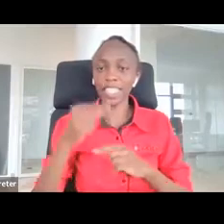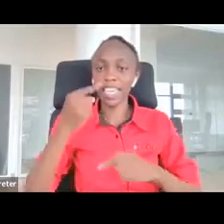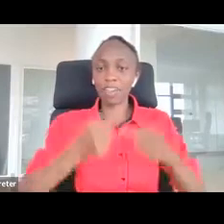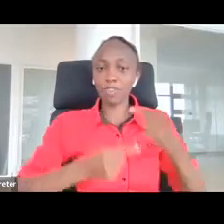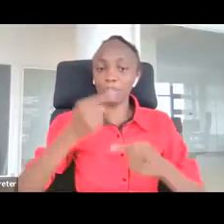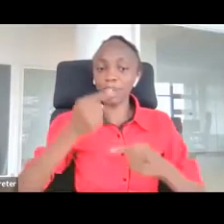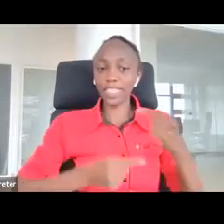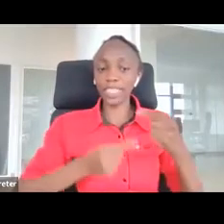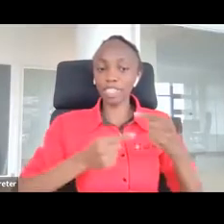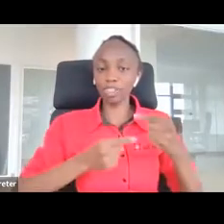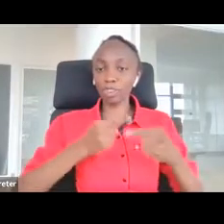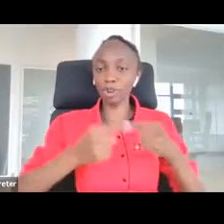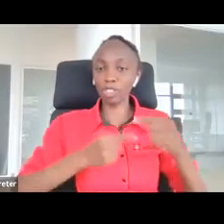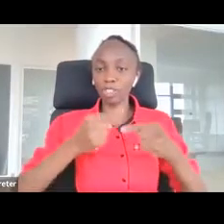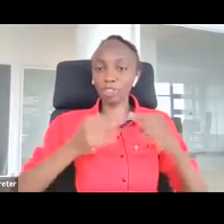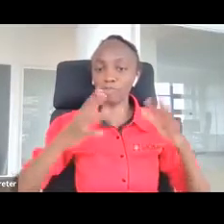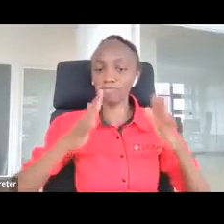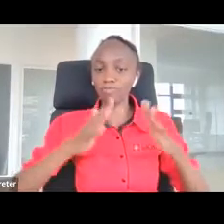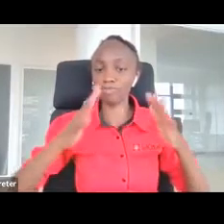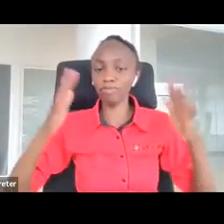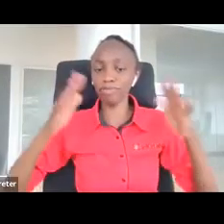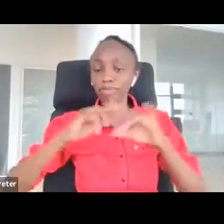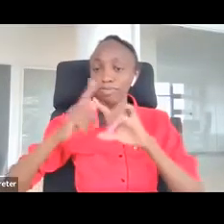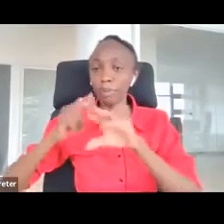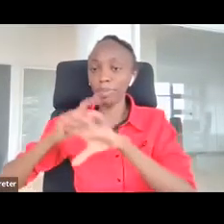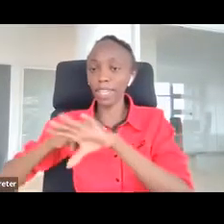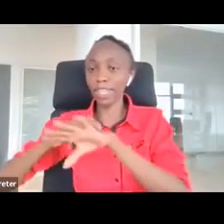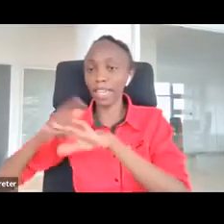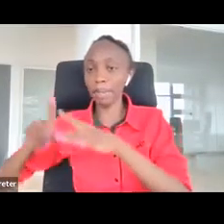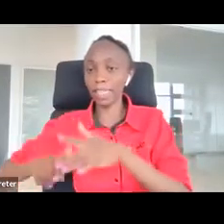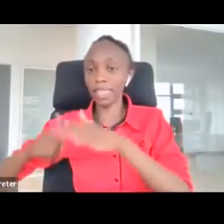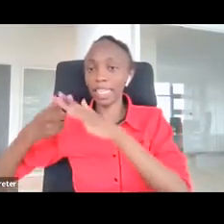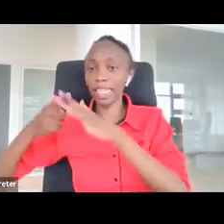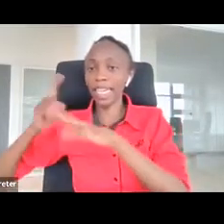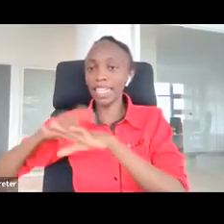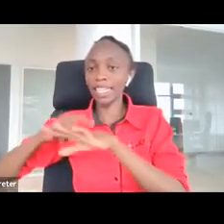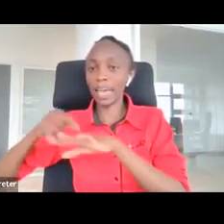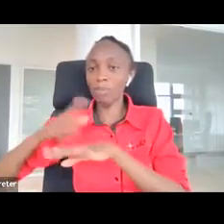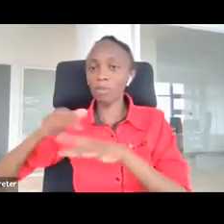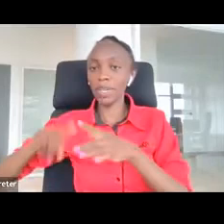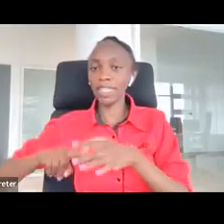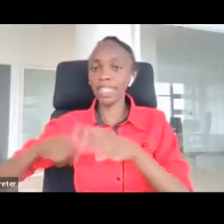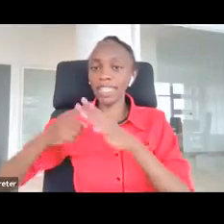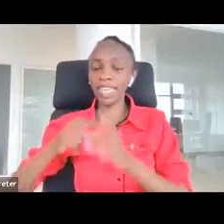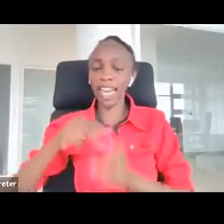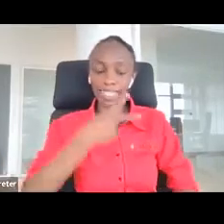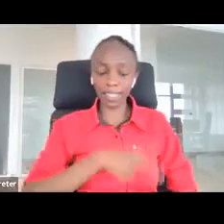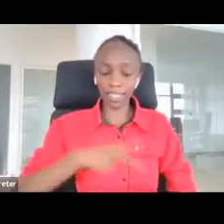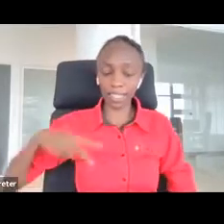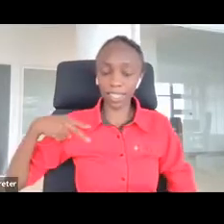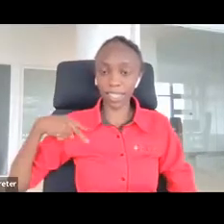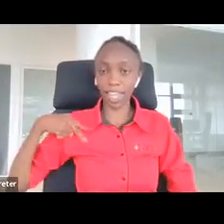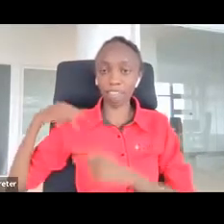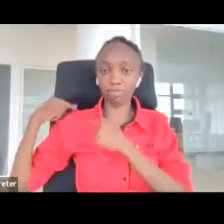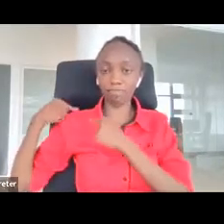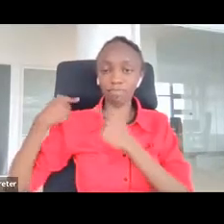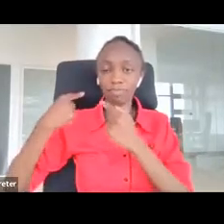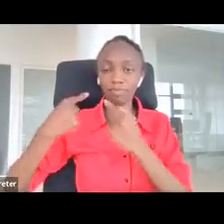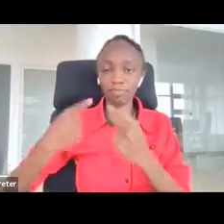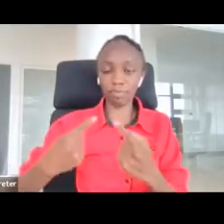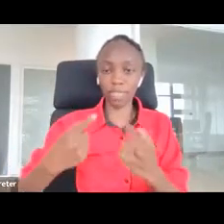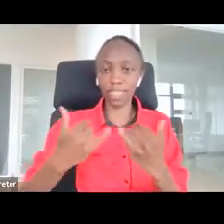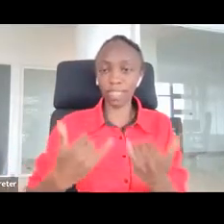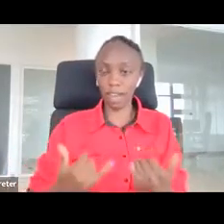grow from the very beginning when we launched at Kise up to now, and I want to celebrate